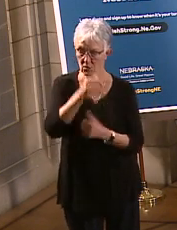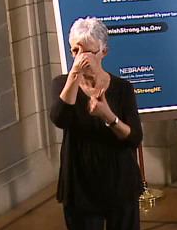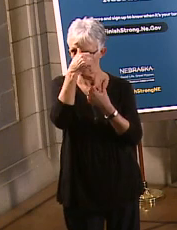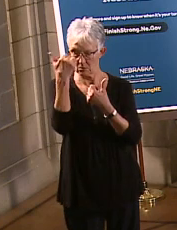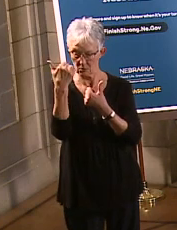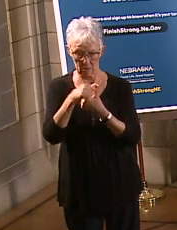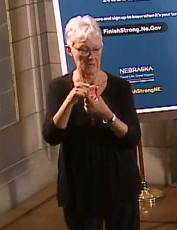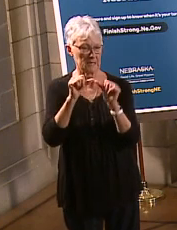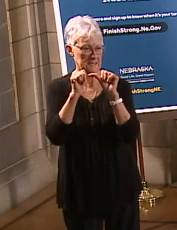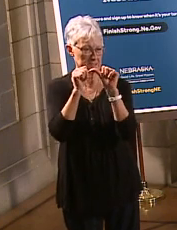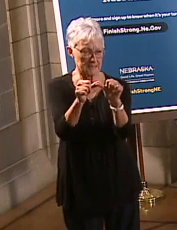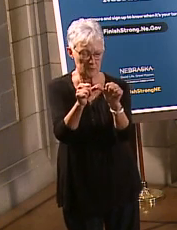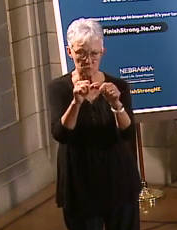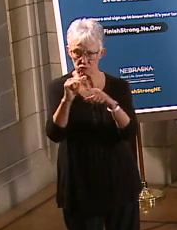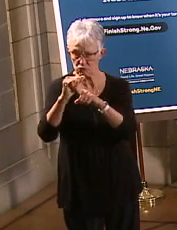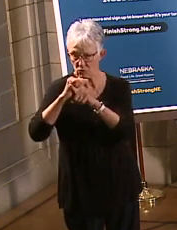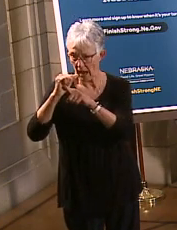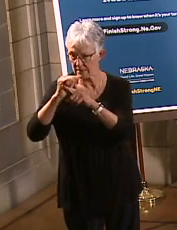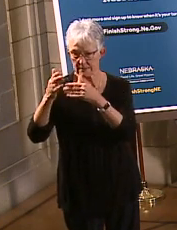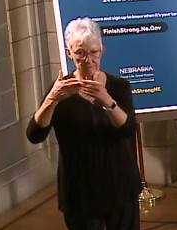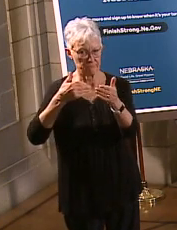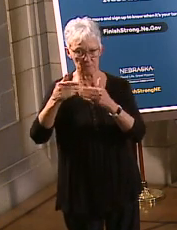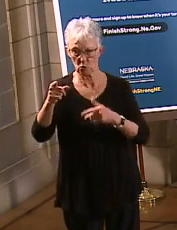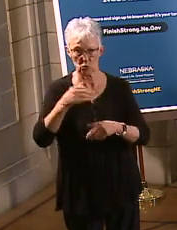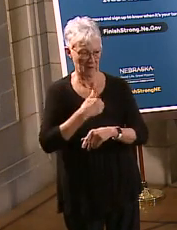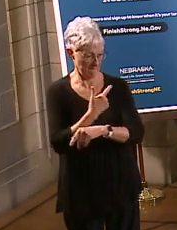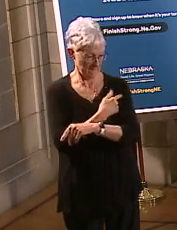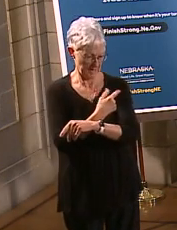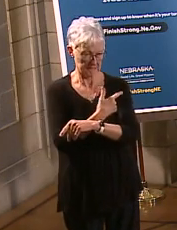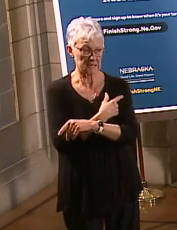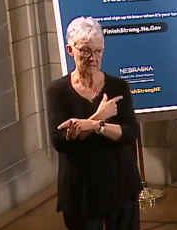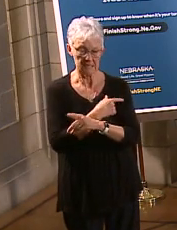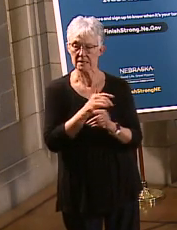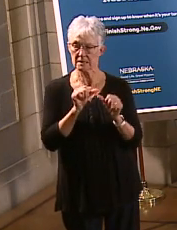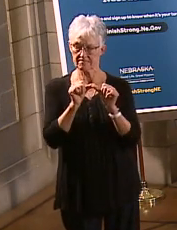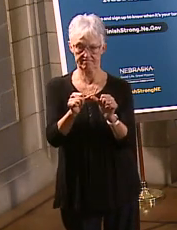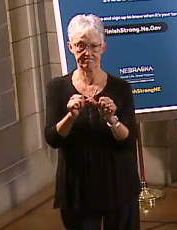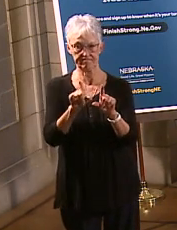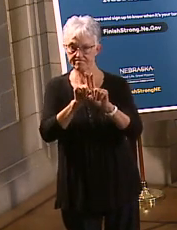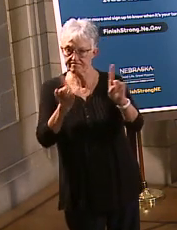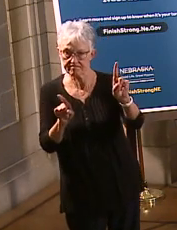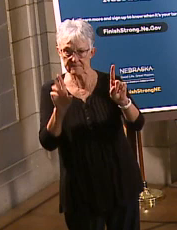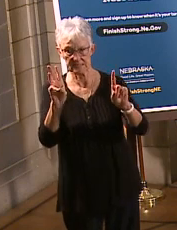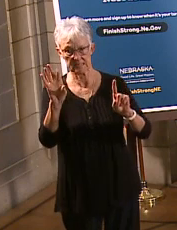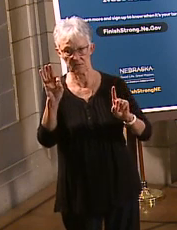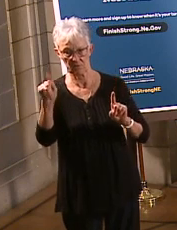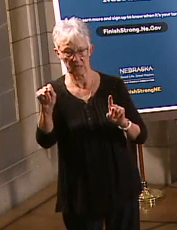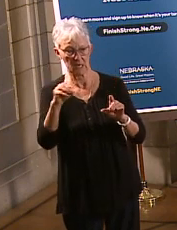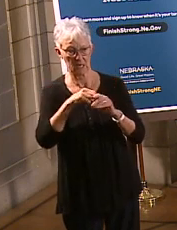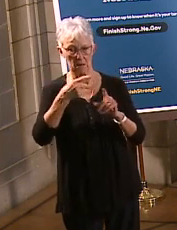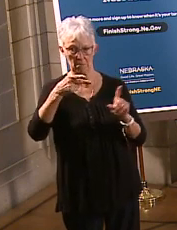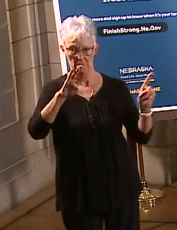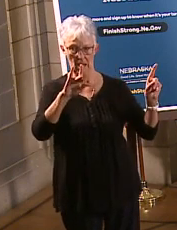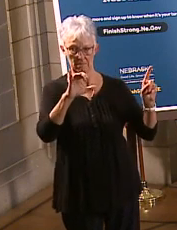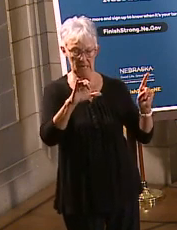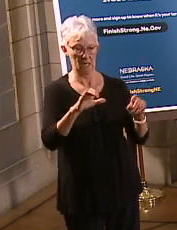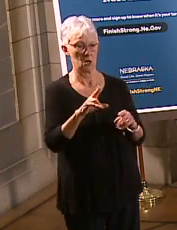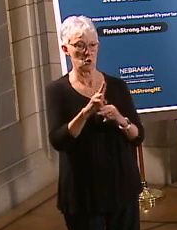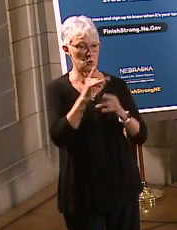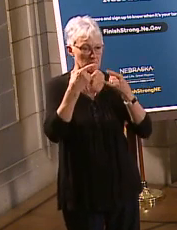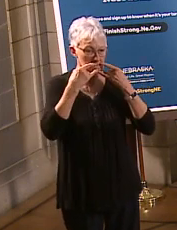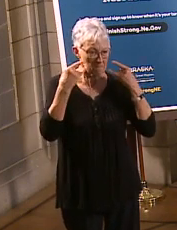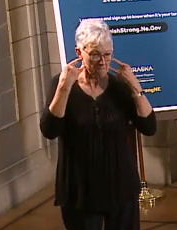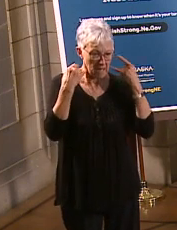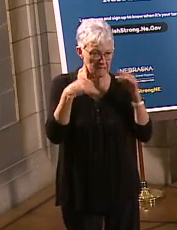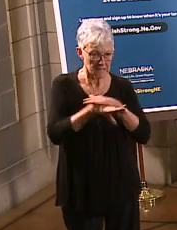to continue to practice, even with the vaccines, continue to practice those good habits of staying 6 feet away from people in public, wear a mask when you go to the store, wash your